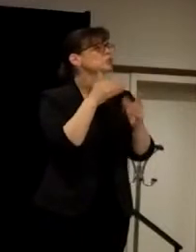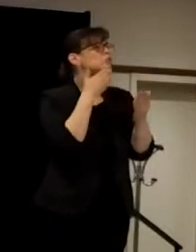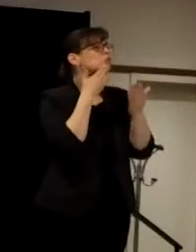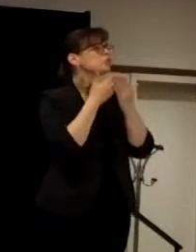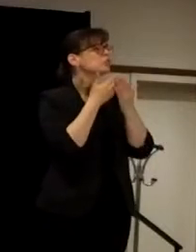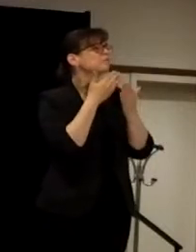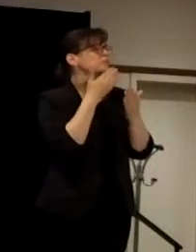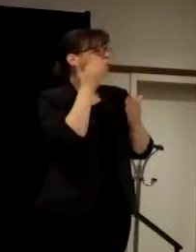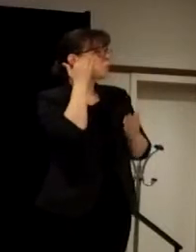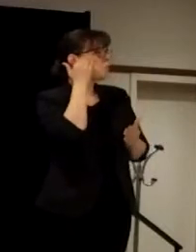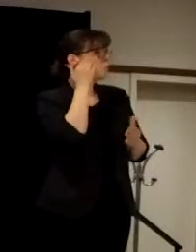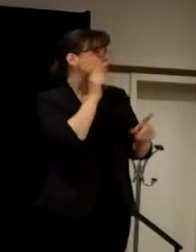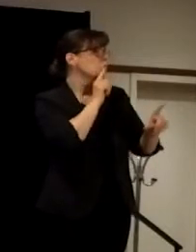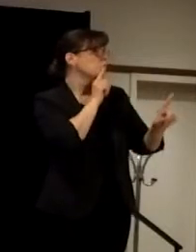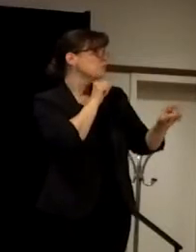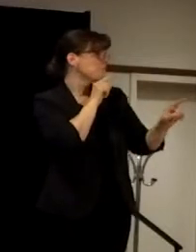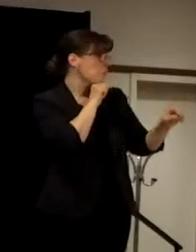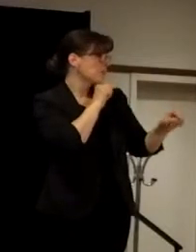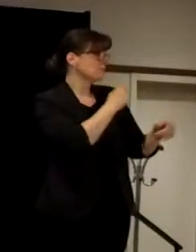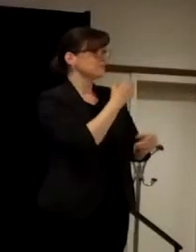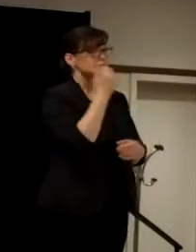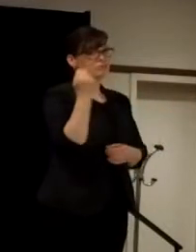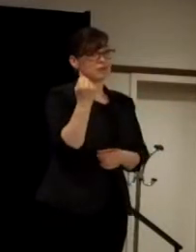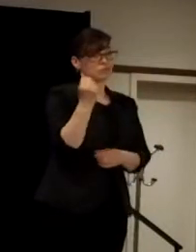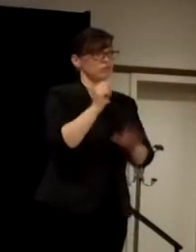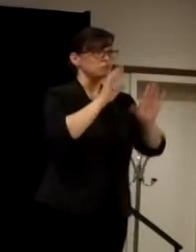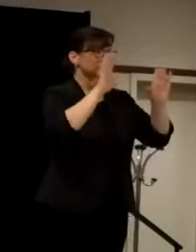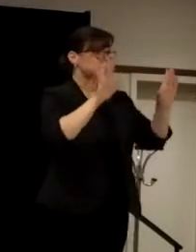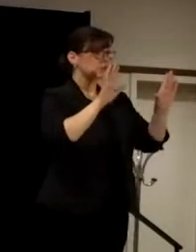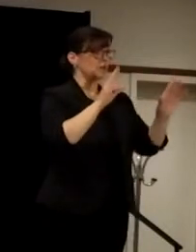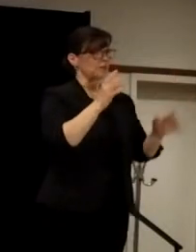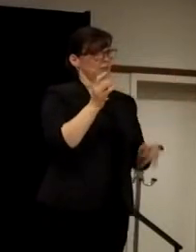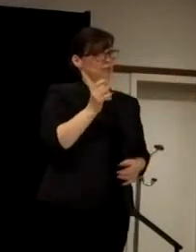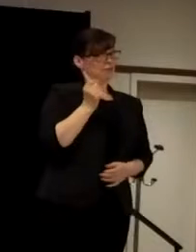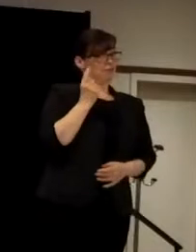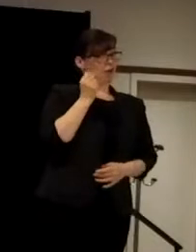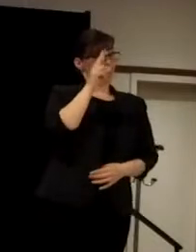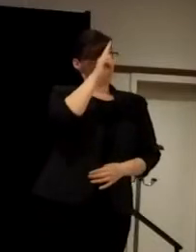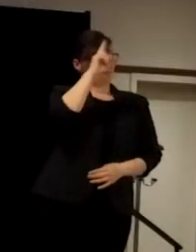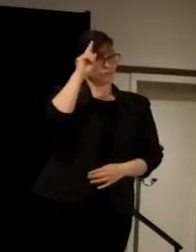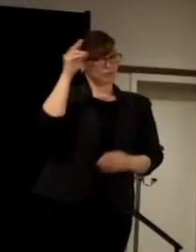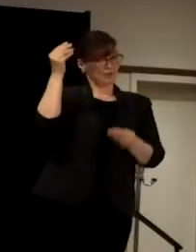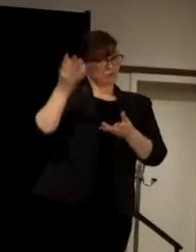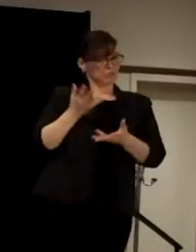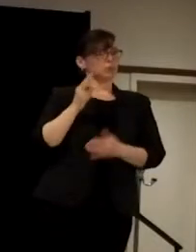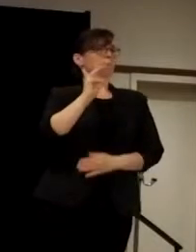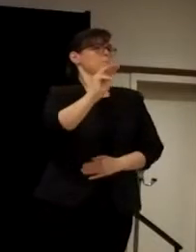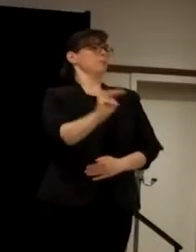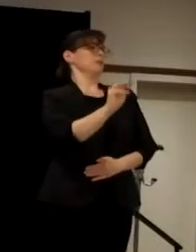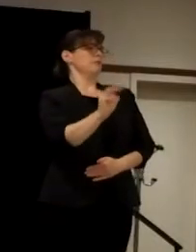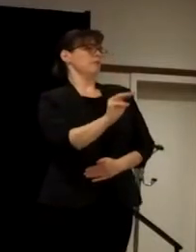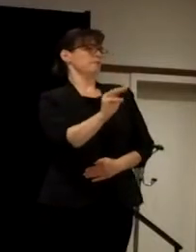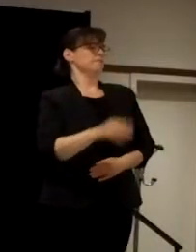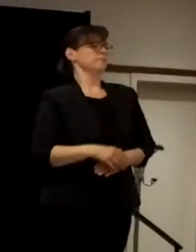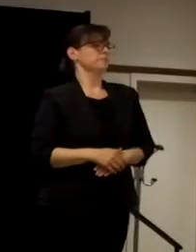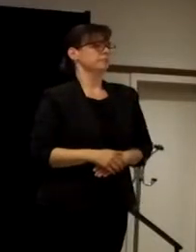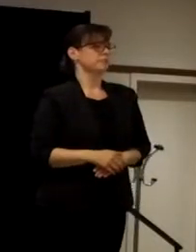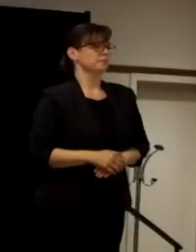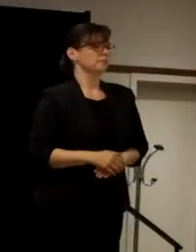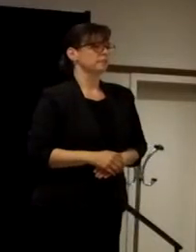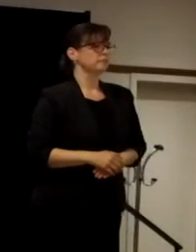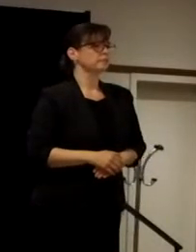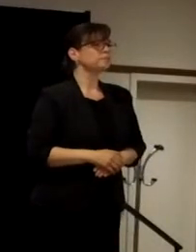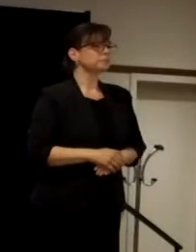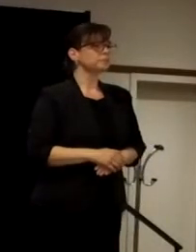from Saturday and Sunday on hospitalizations on Mondays. So obviously, loss of life is included in